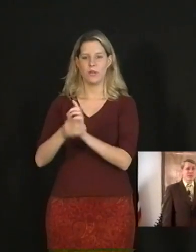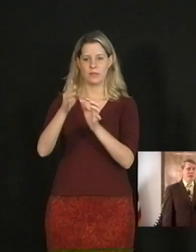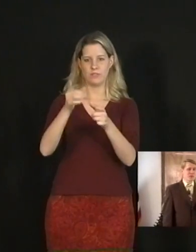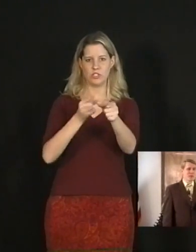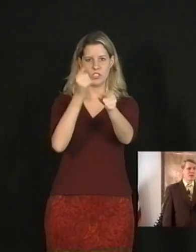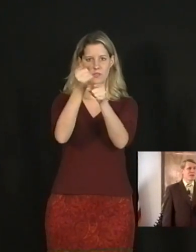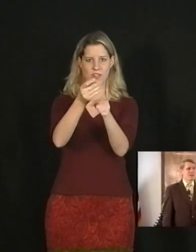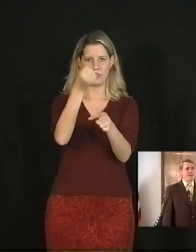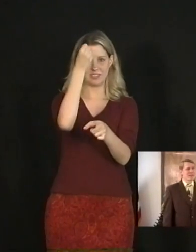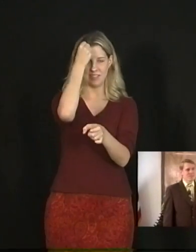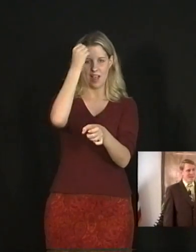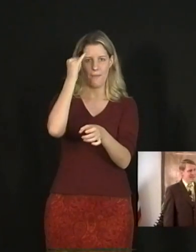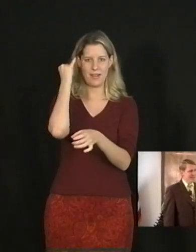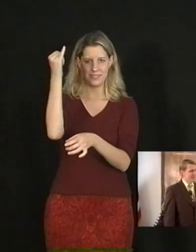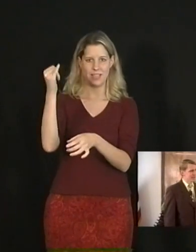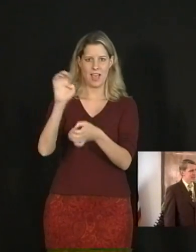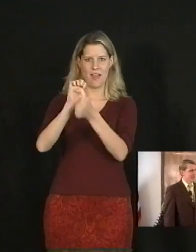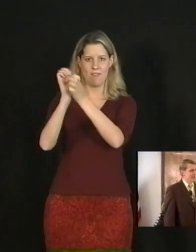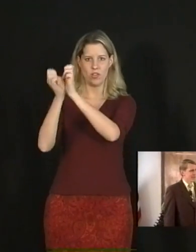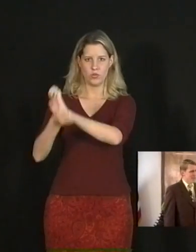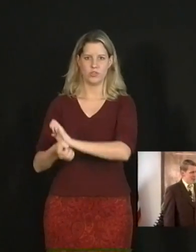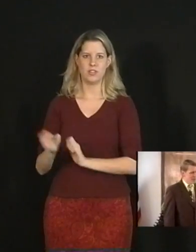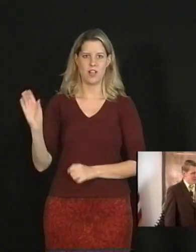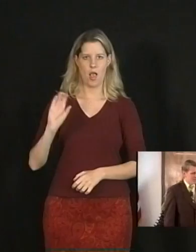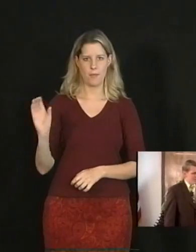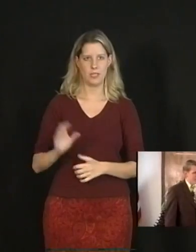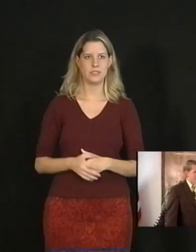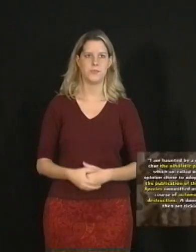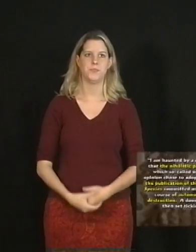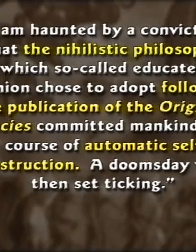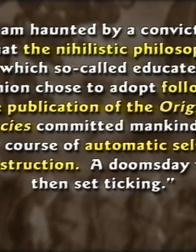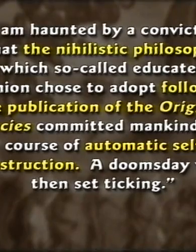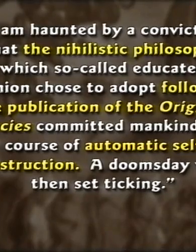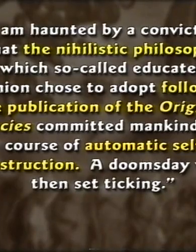giving justification to that dumb idea of communism.